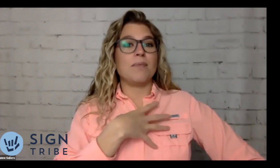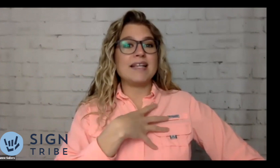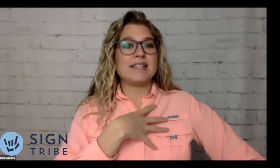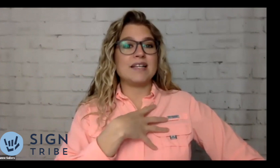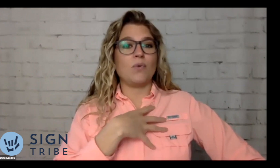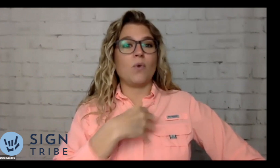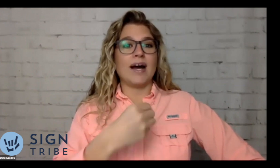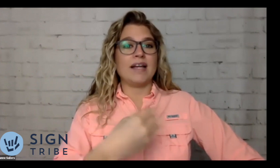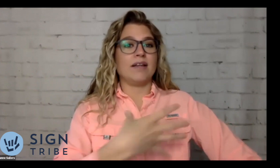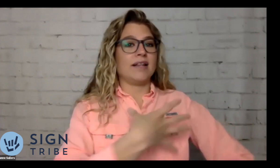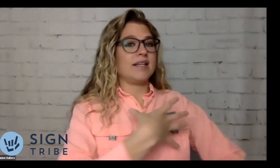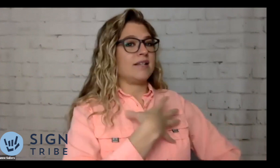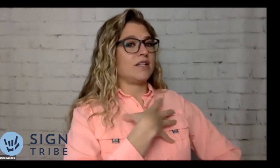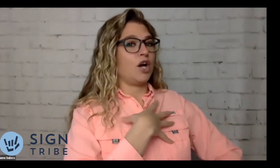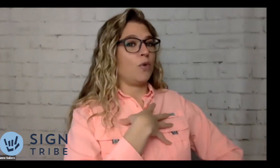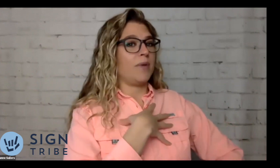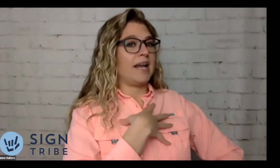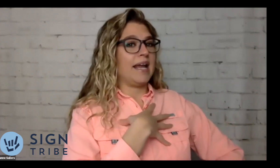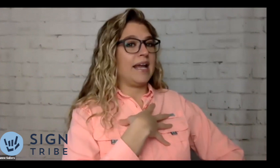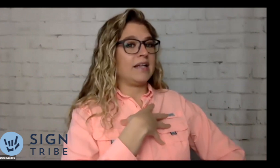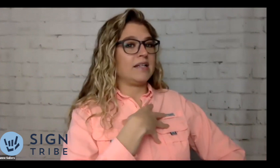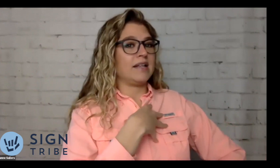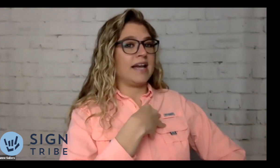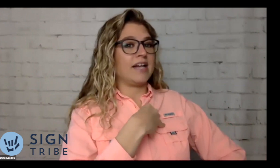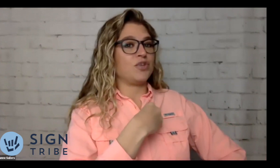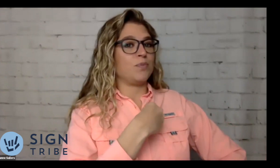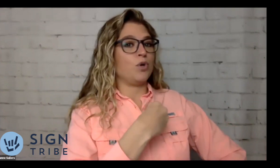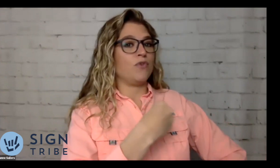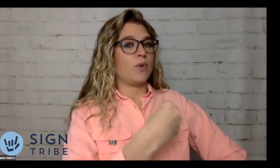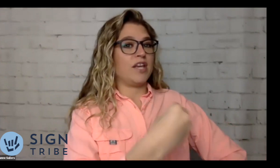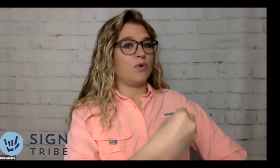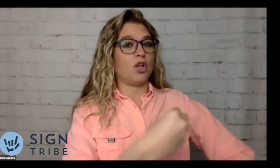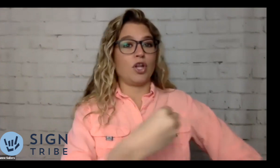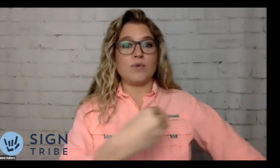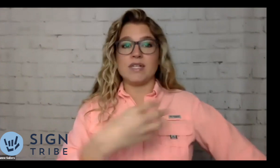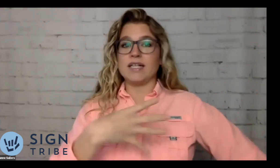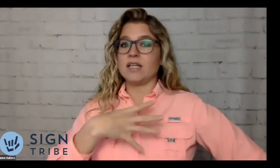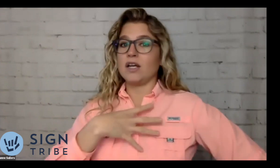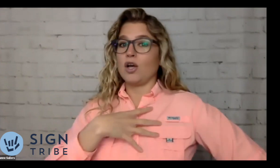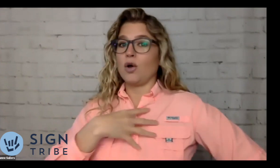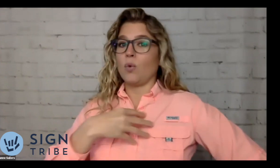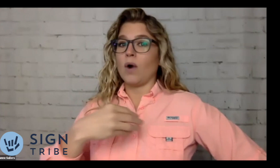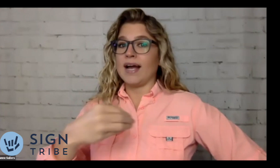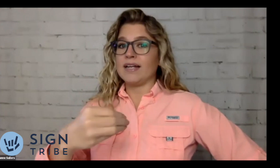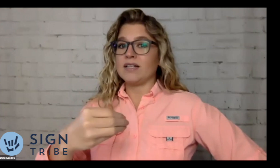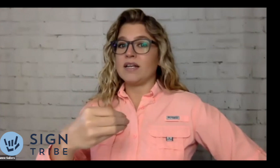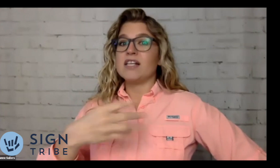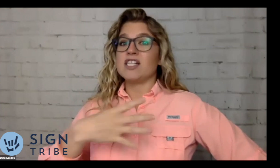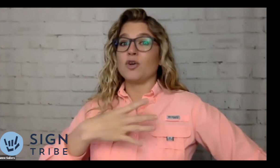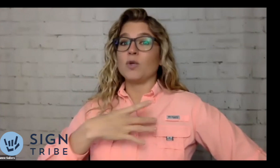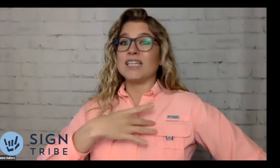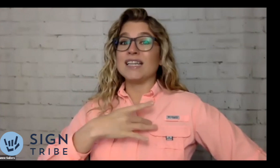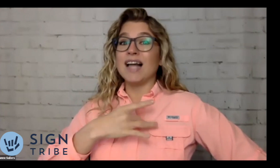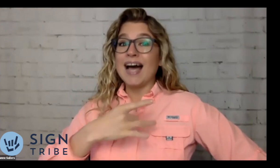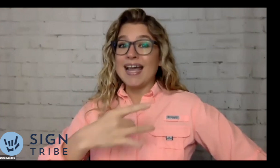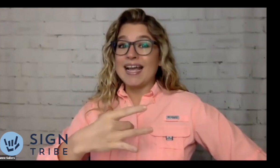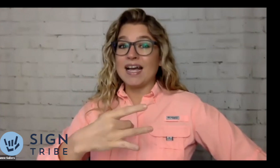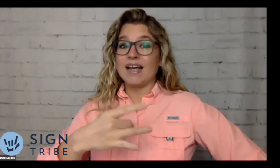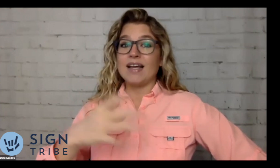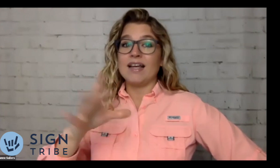see white like this. It's an open hand, and then as you move away, you close it. White. So like is